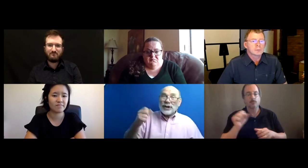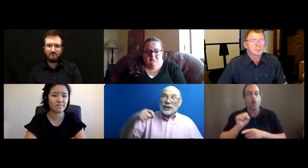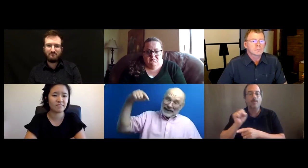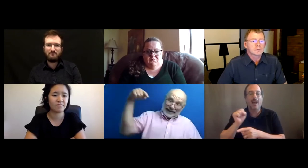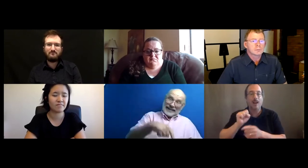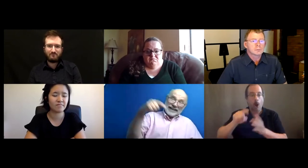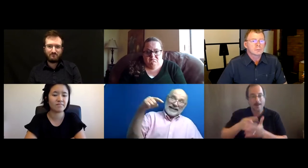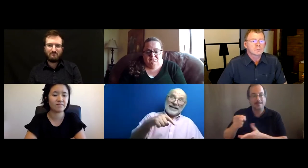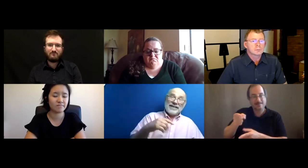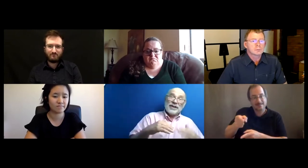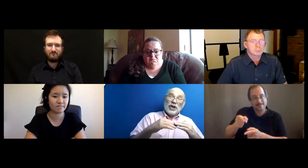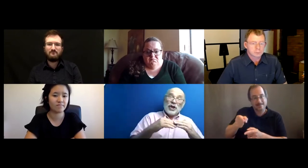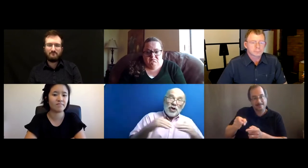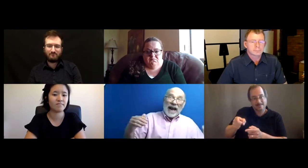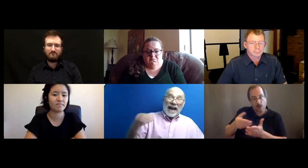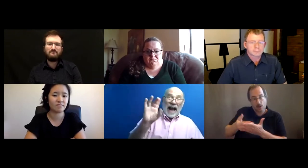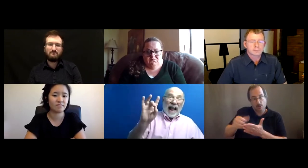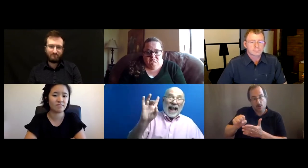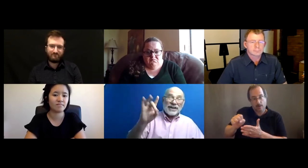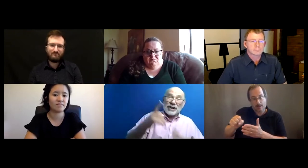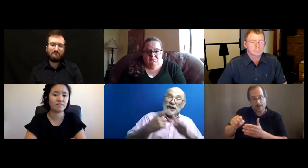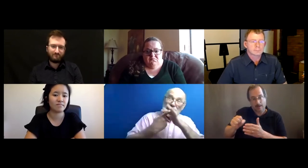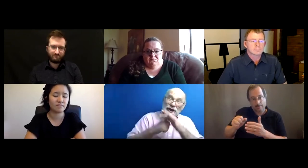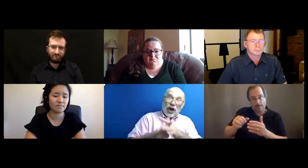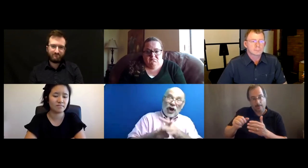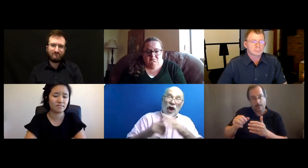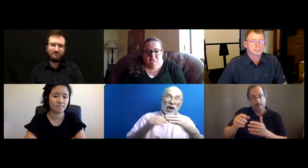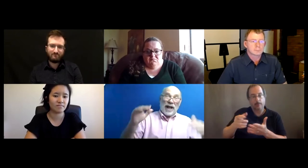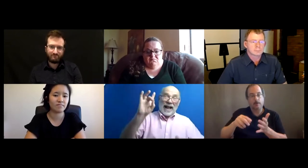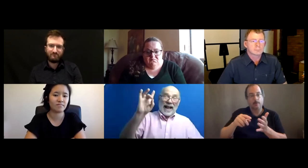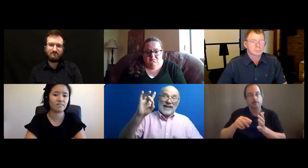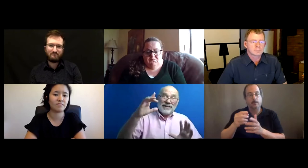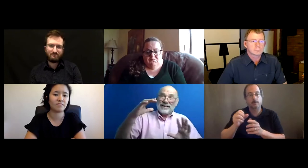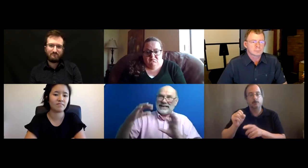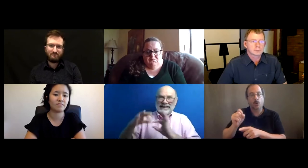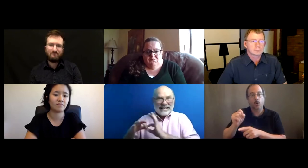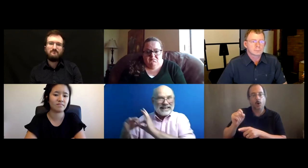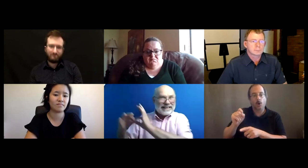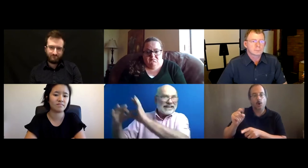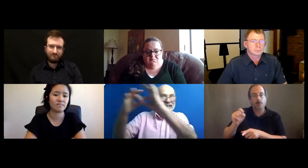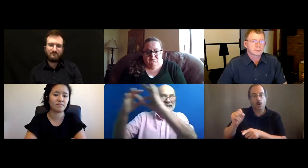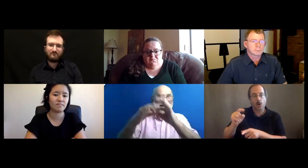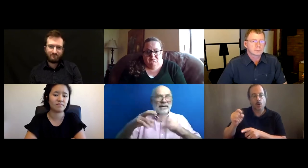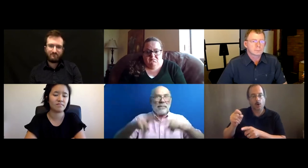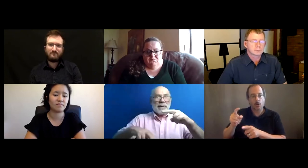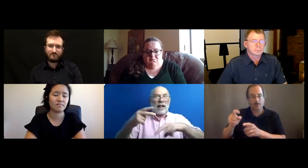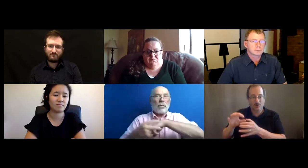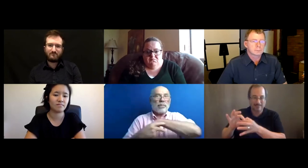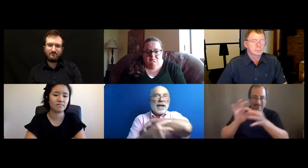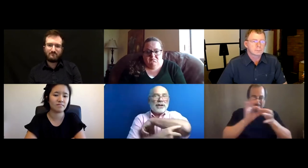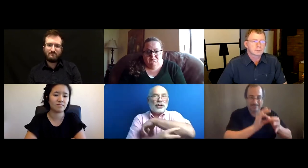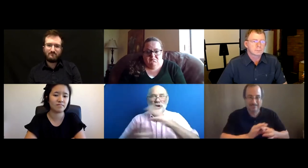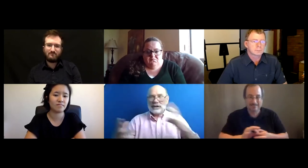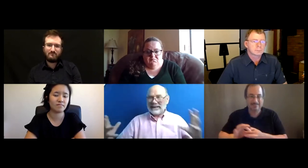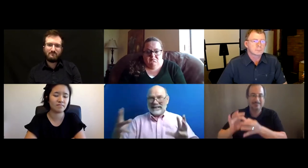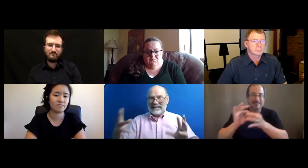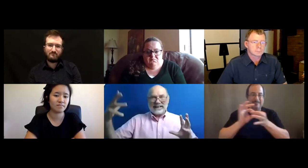Michelle is agreeing. Our high schools, they need to be starting at grade 8, and we need to be